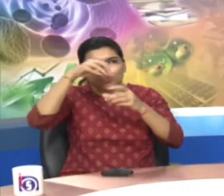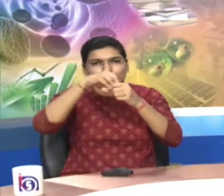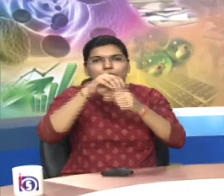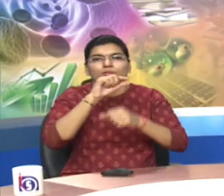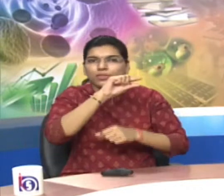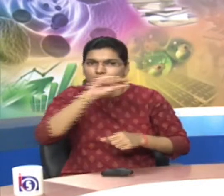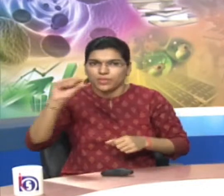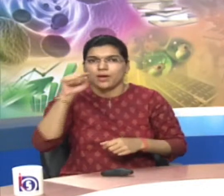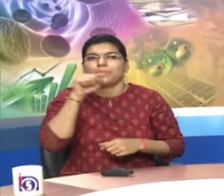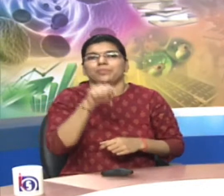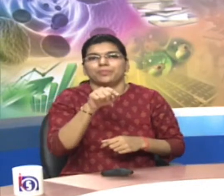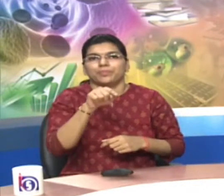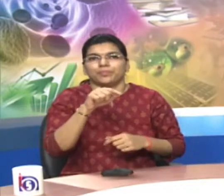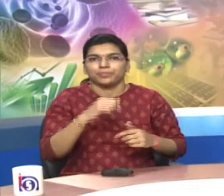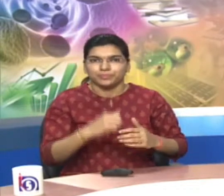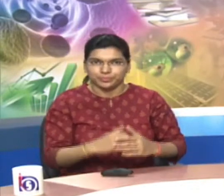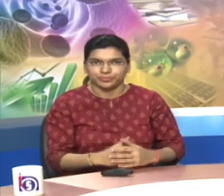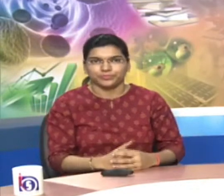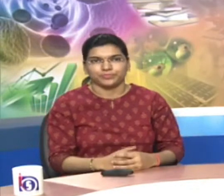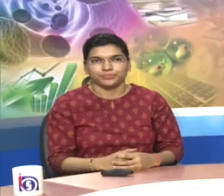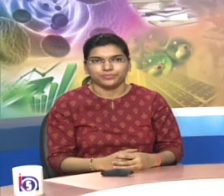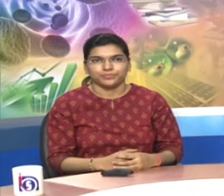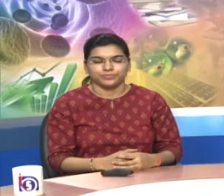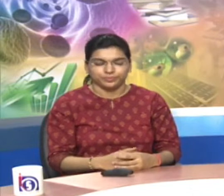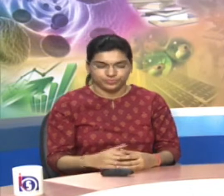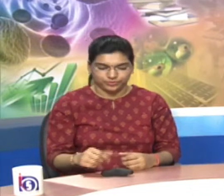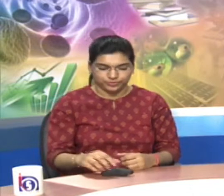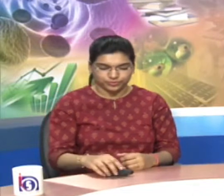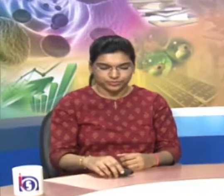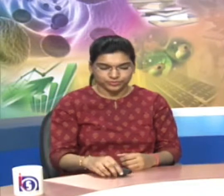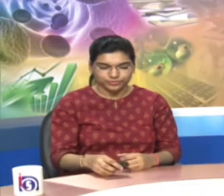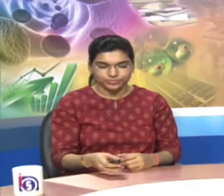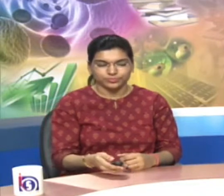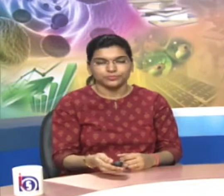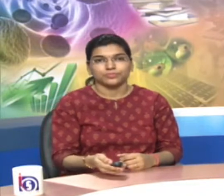This is the title we would be learning. So, in this there are so many things.